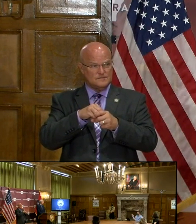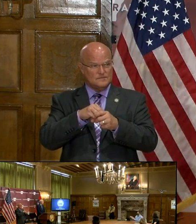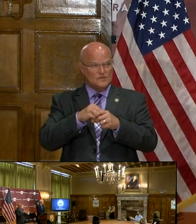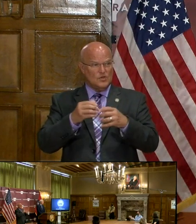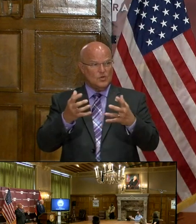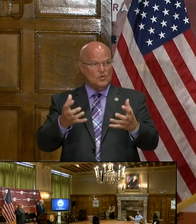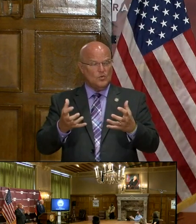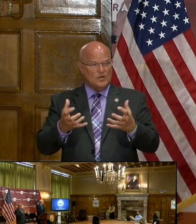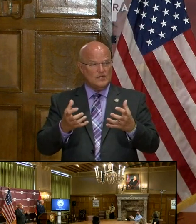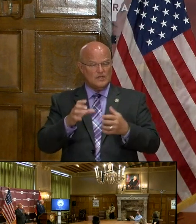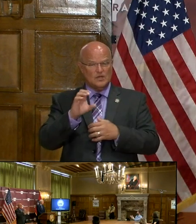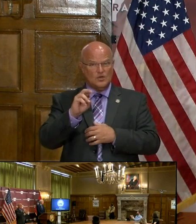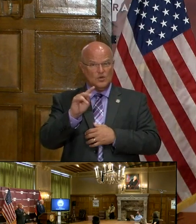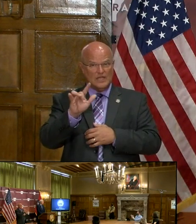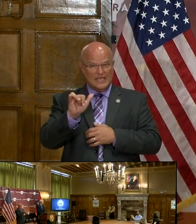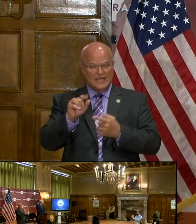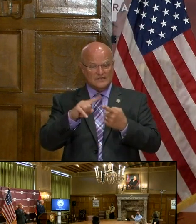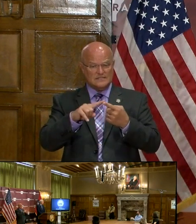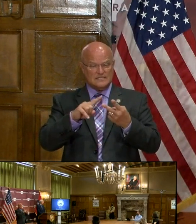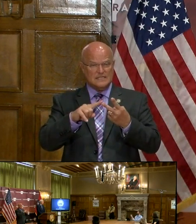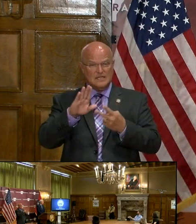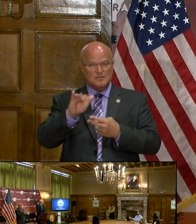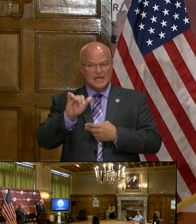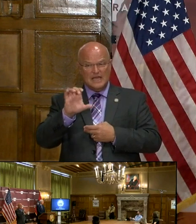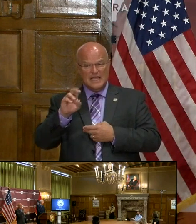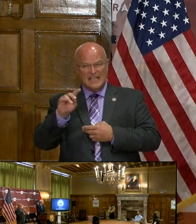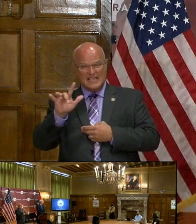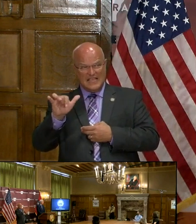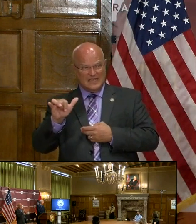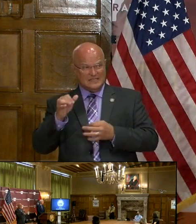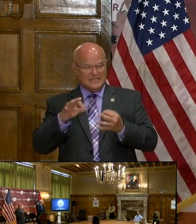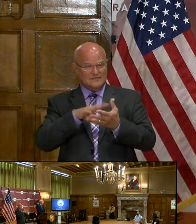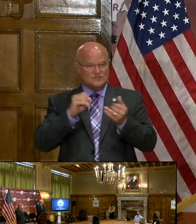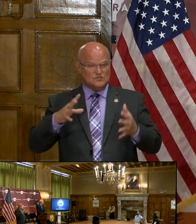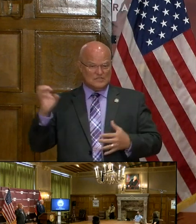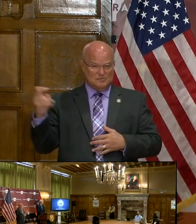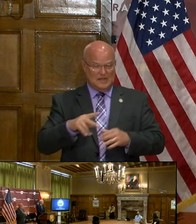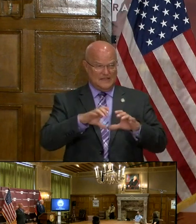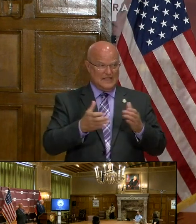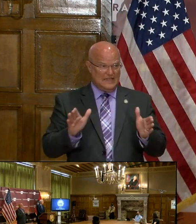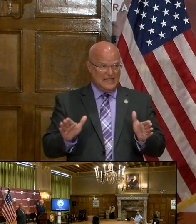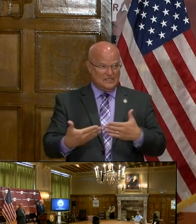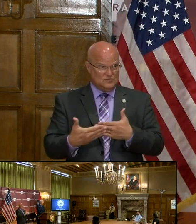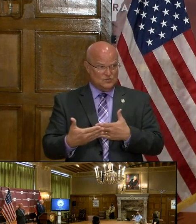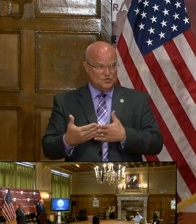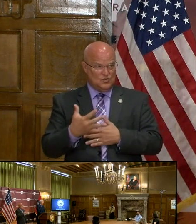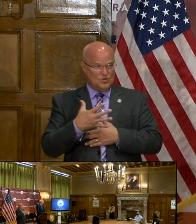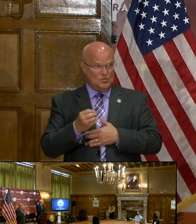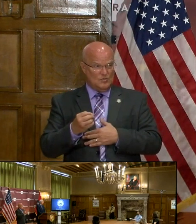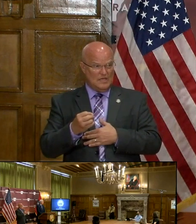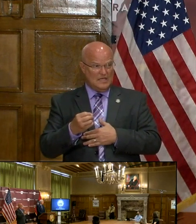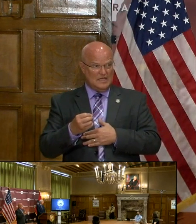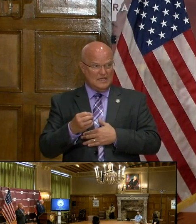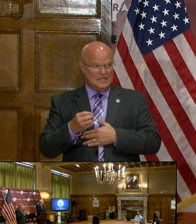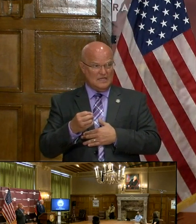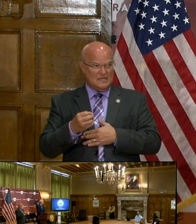wanting to go county by county on whether students return to the classroom, and counties having to meet certain